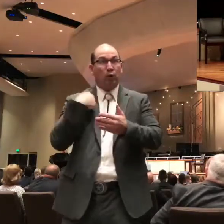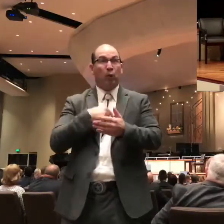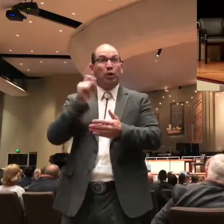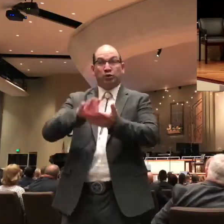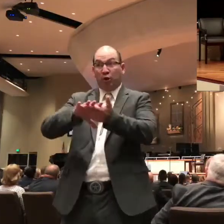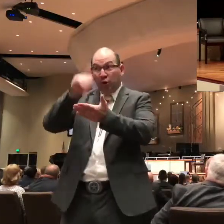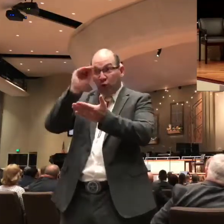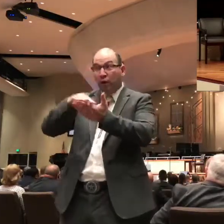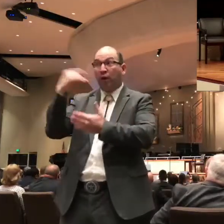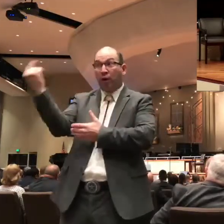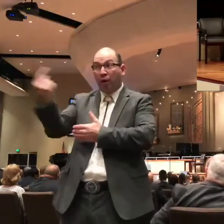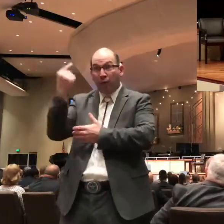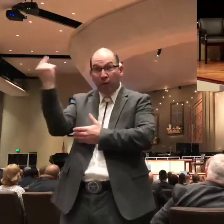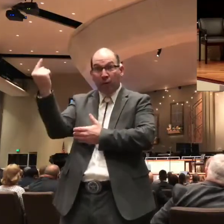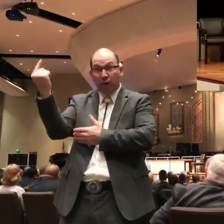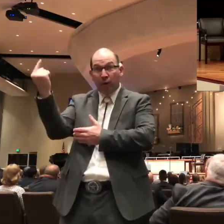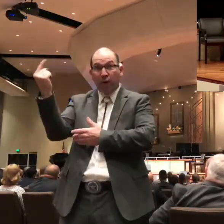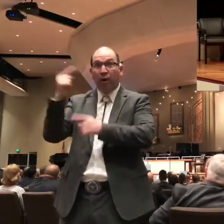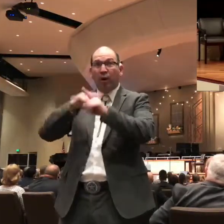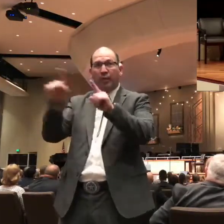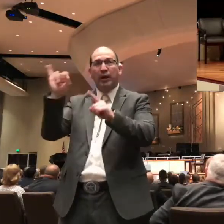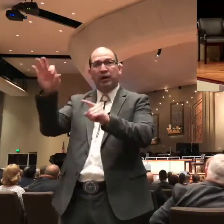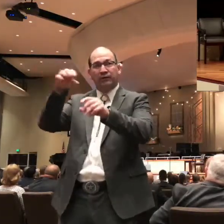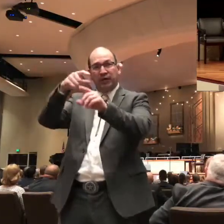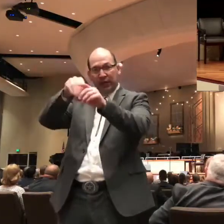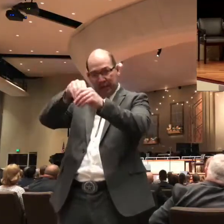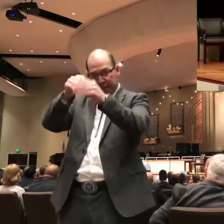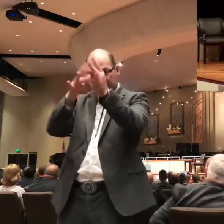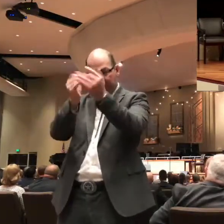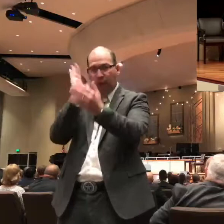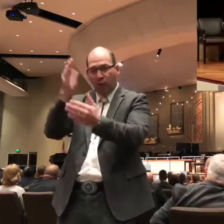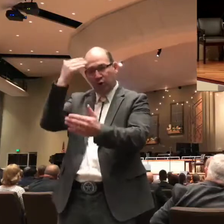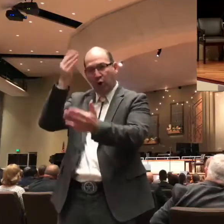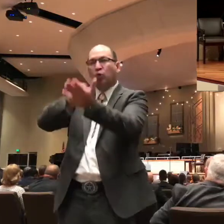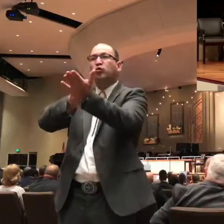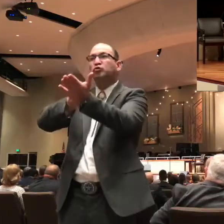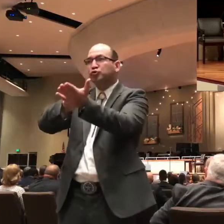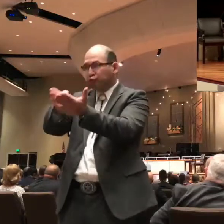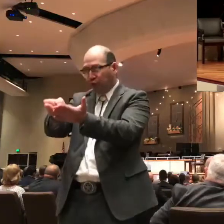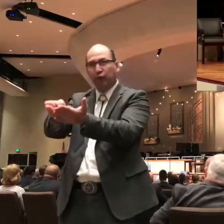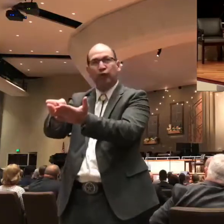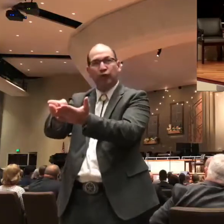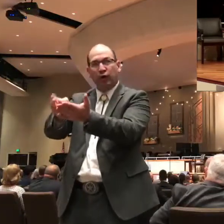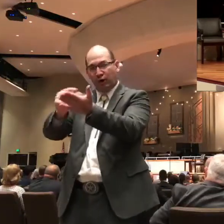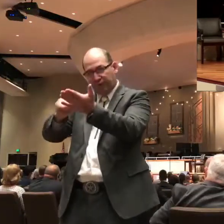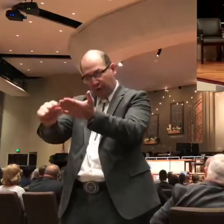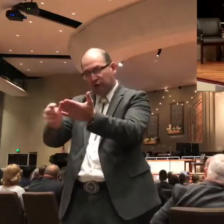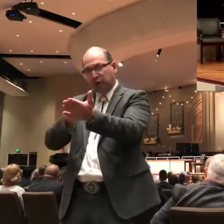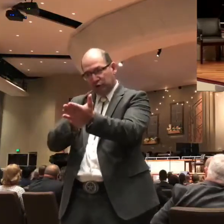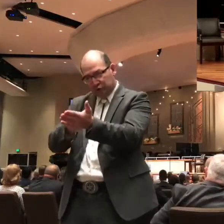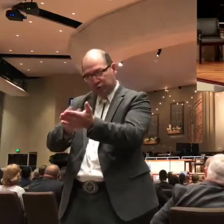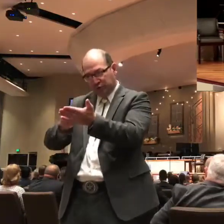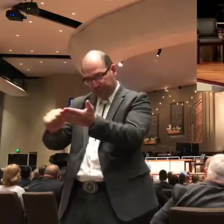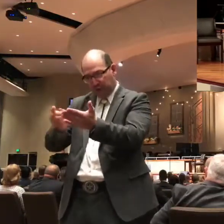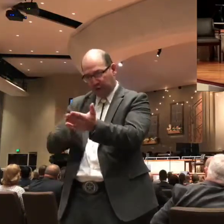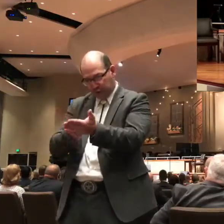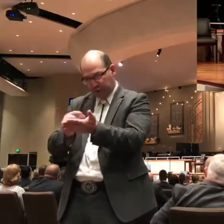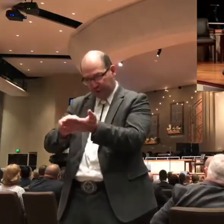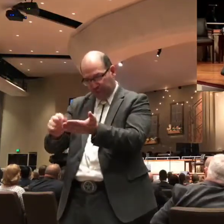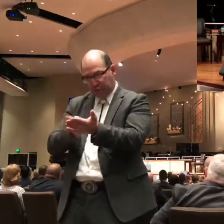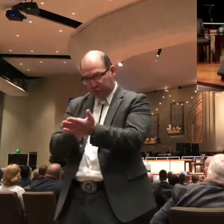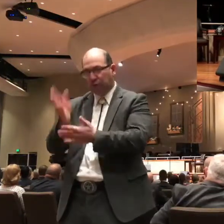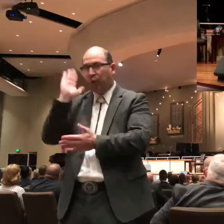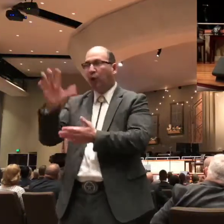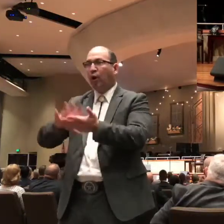ever learning. But if you're learning from the Word of God, you're going to come from truth. You're going to find truth, truth, truth. You're going to find